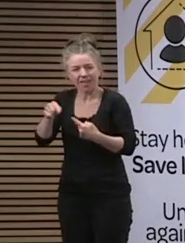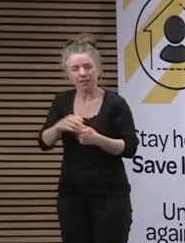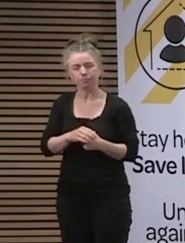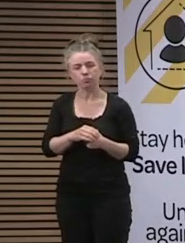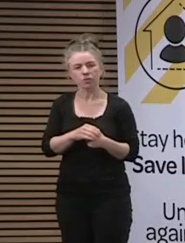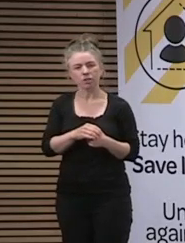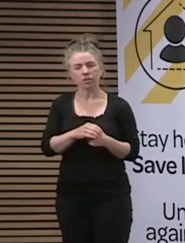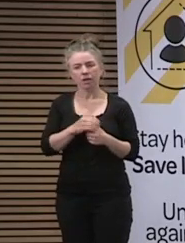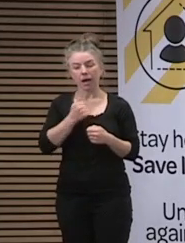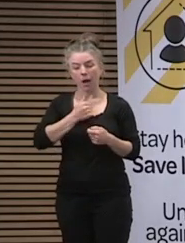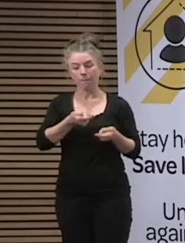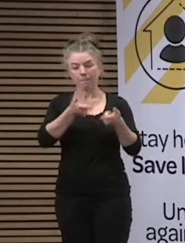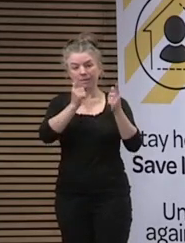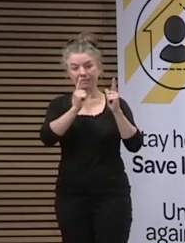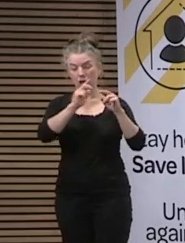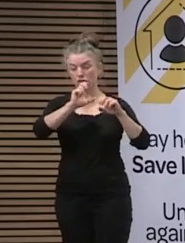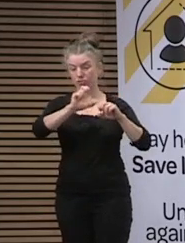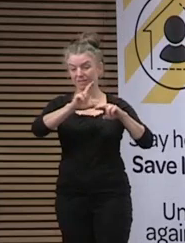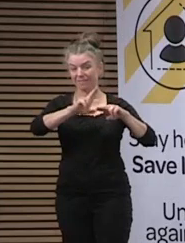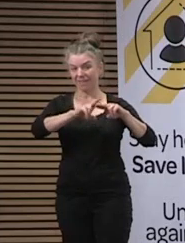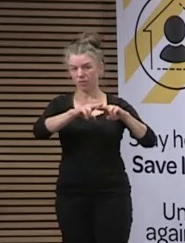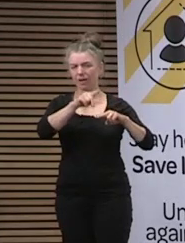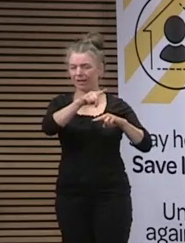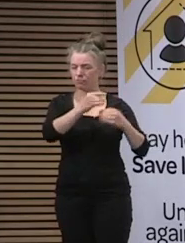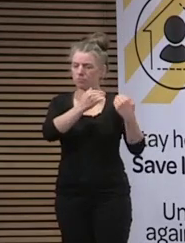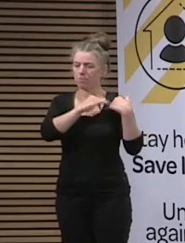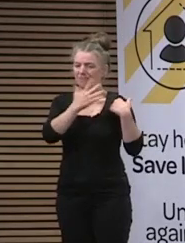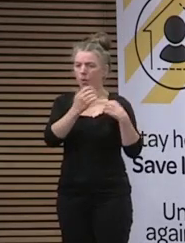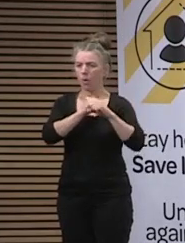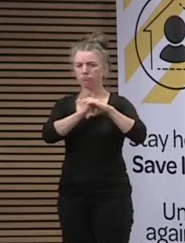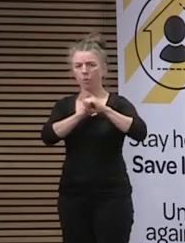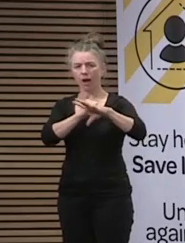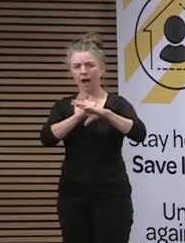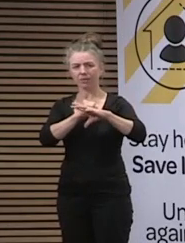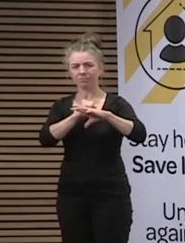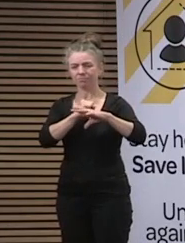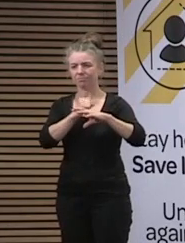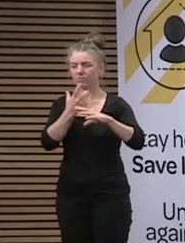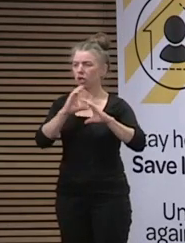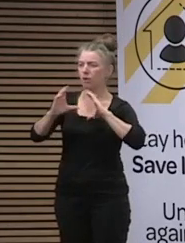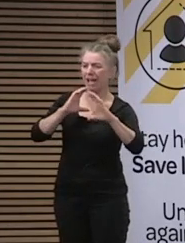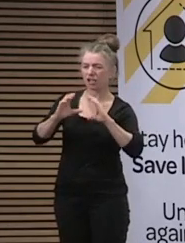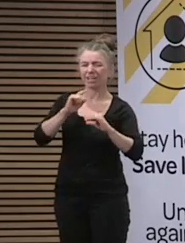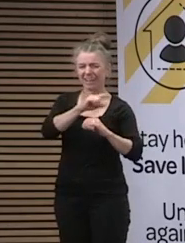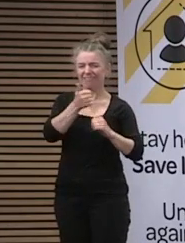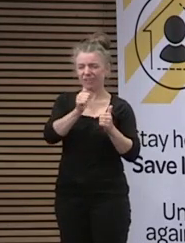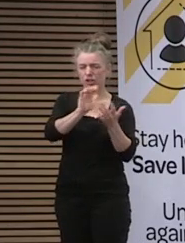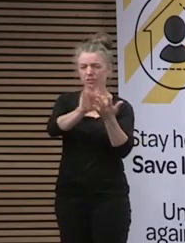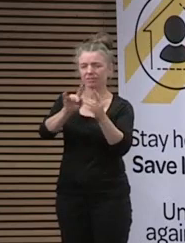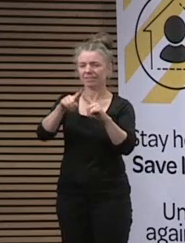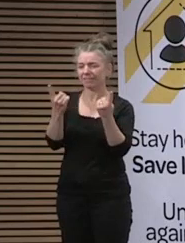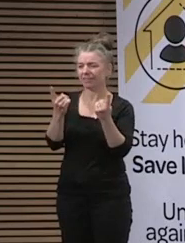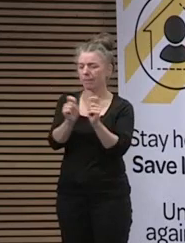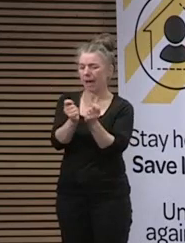with responsibility over broadcasting and communication, is in contact with some of those different producers